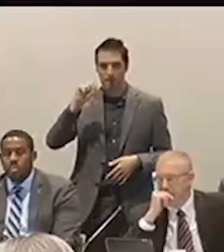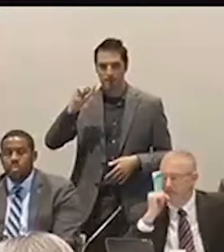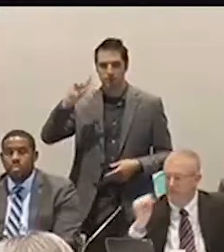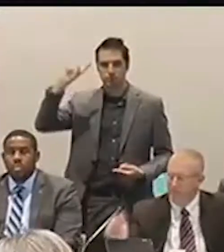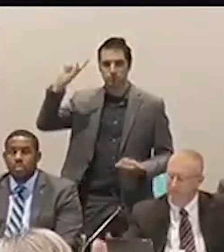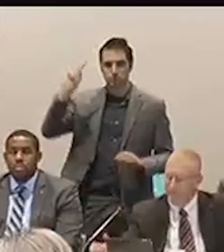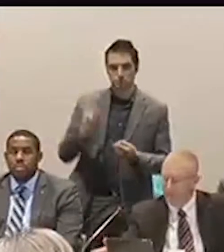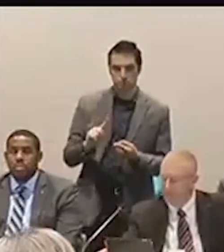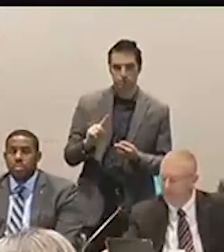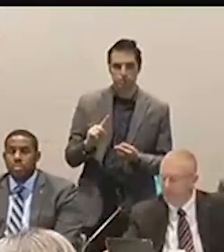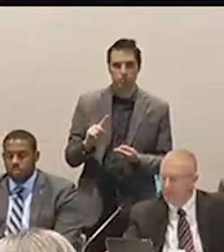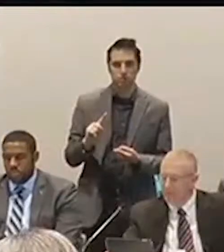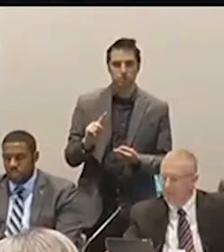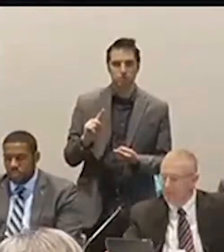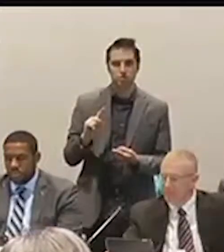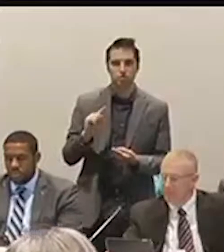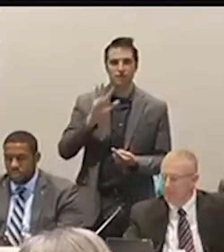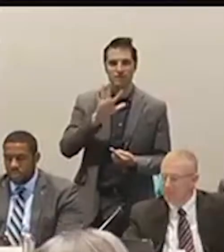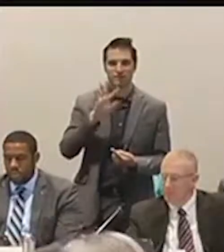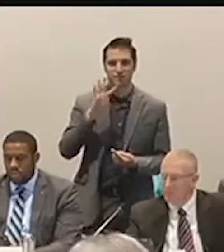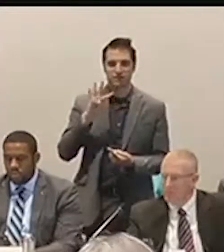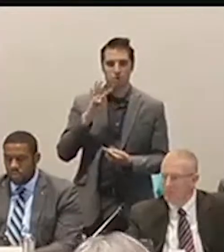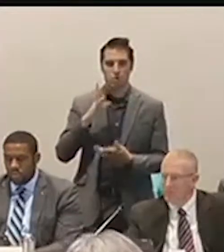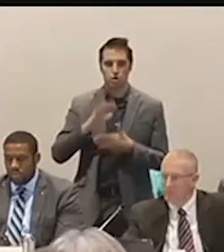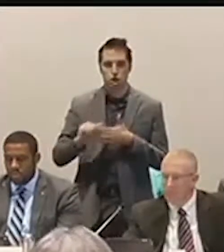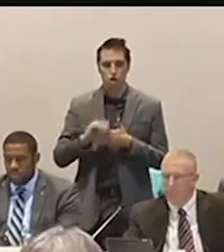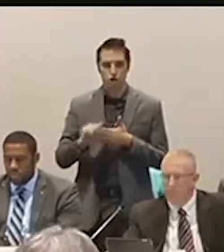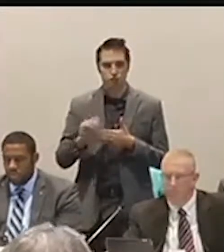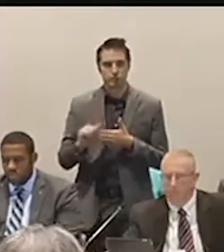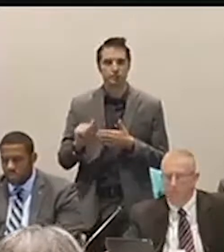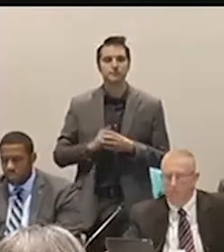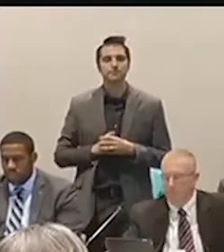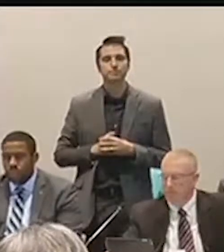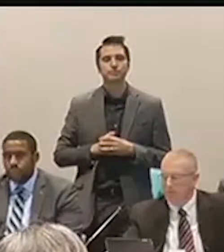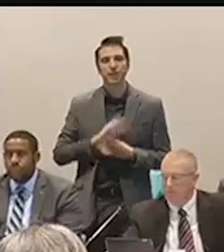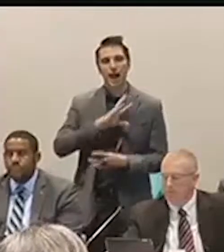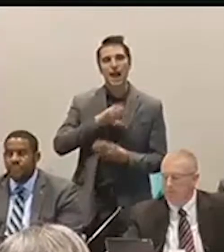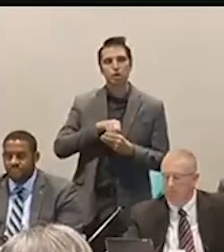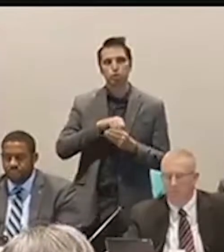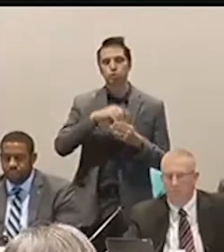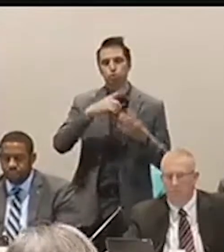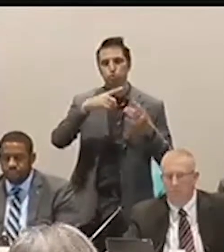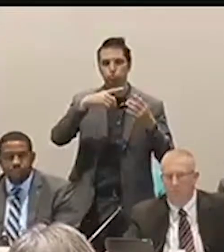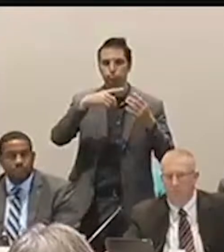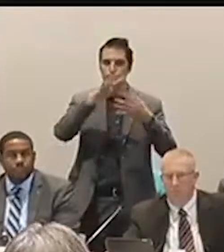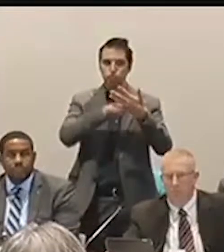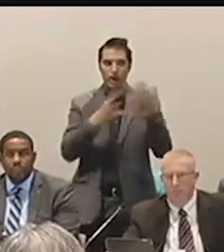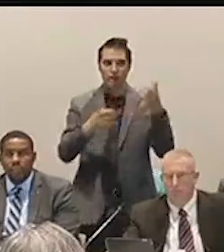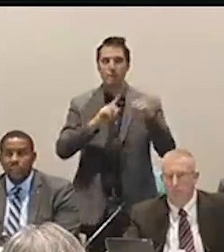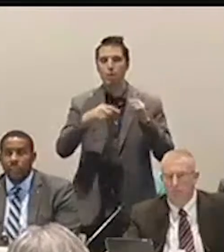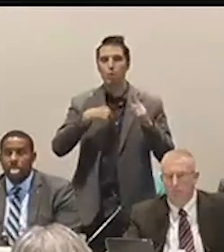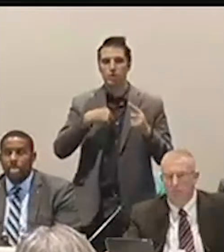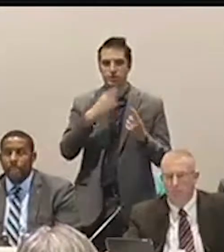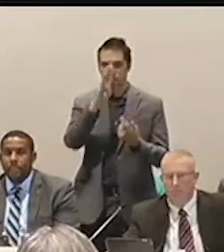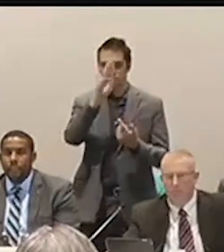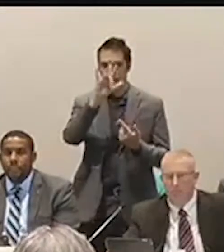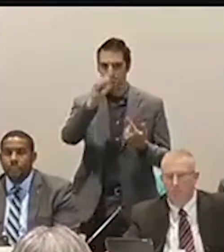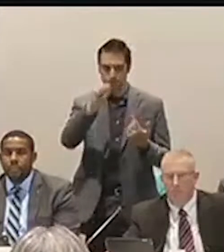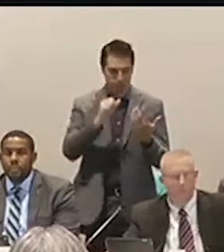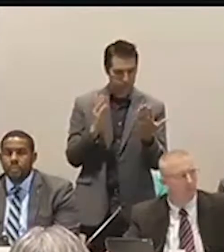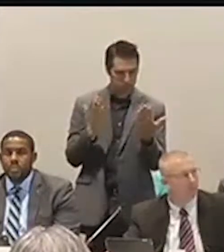about $54. Now, I didn't include charts, but you know, one of the things we do is we look at those bills relative to ability to